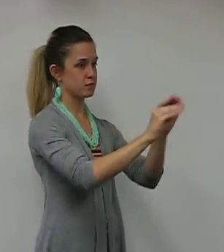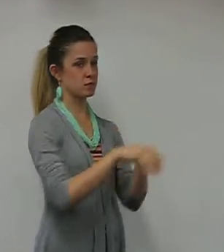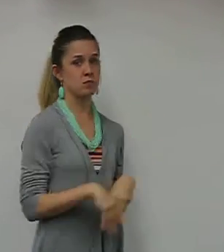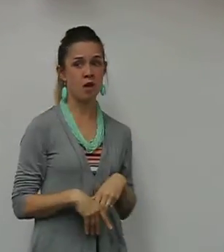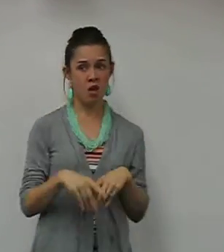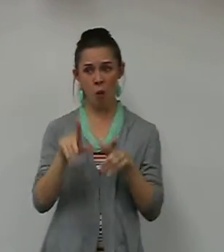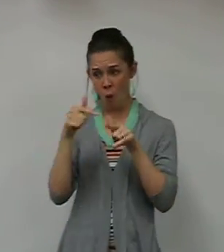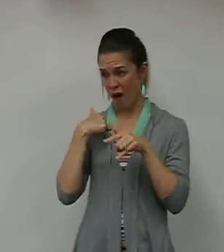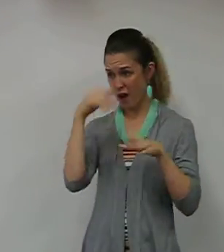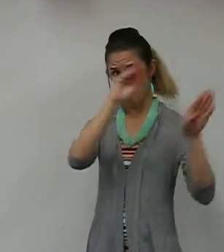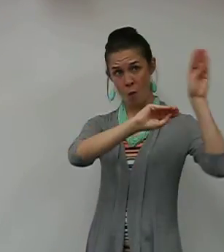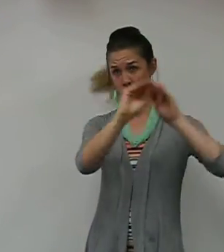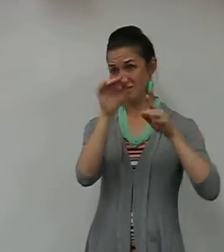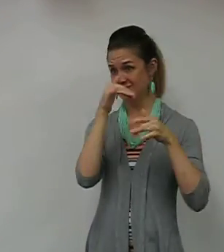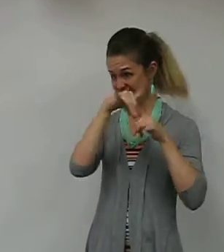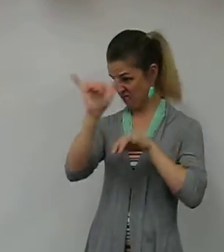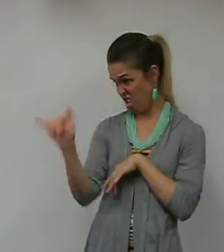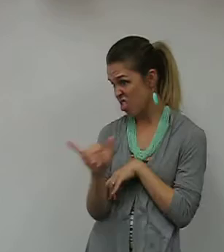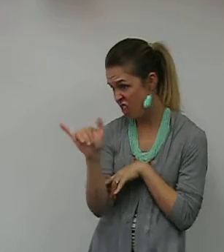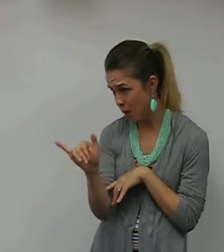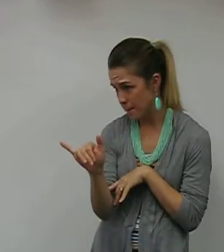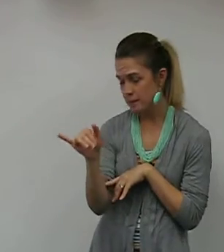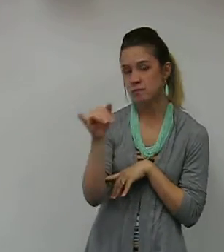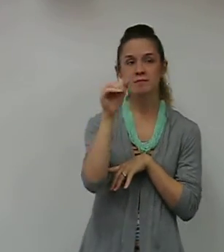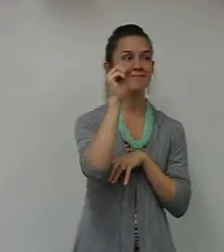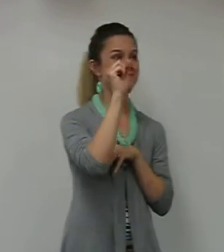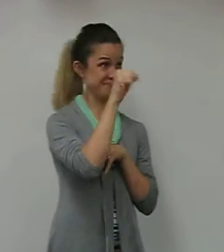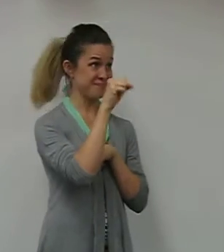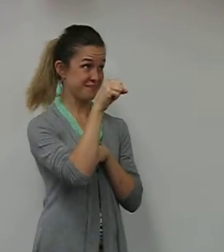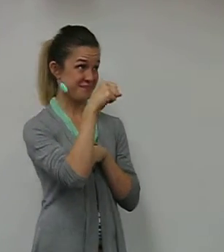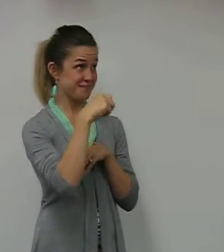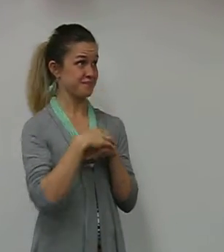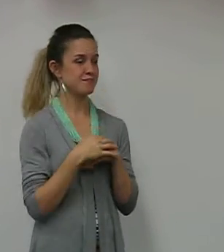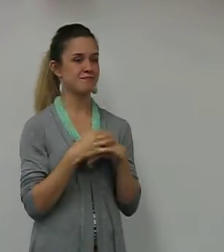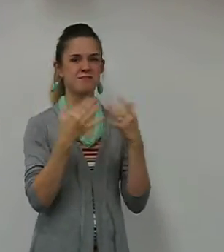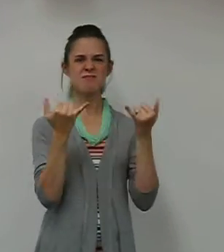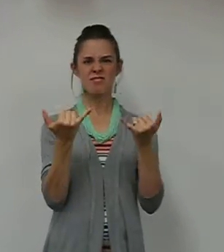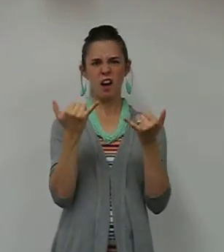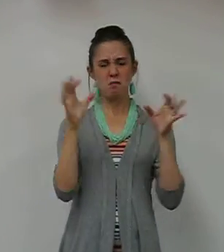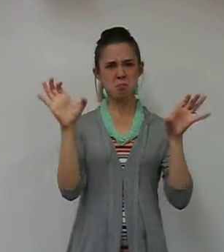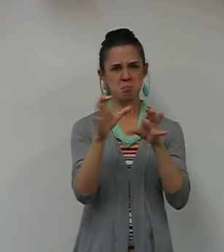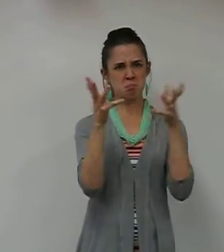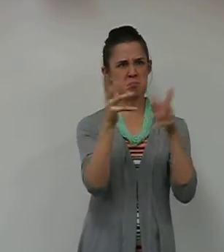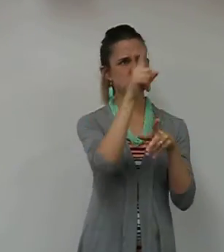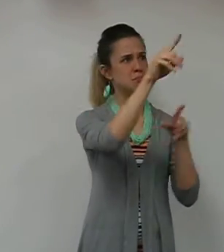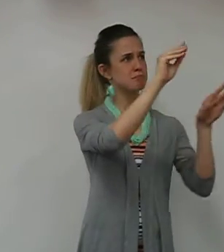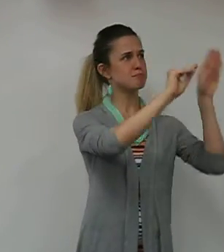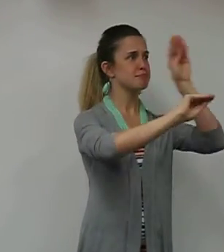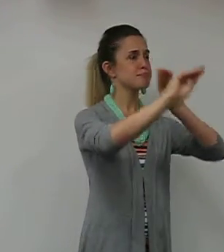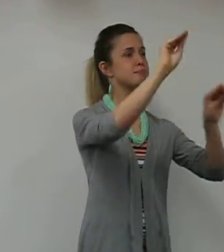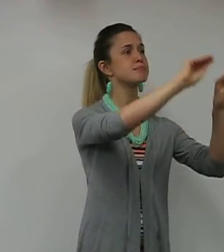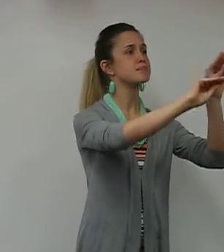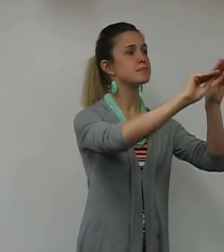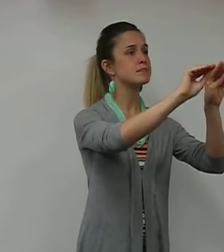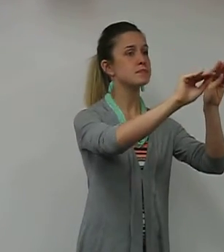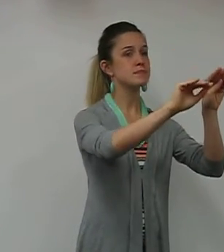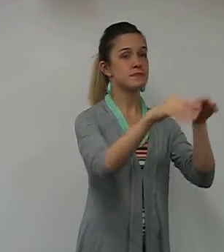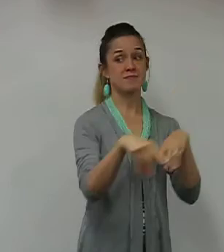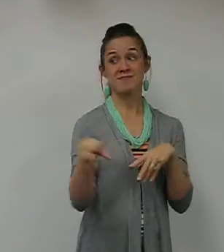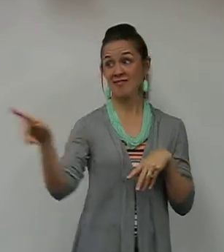that correct? Yes. Well, now what if I did this? Justin? 12. How did you know